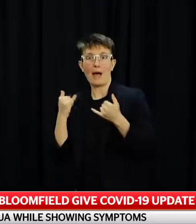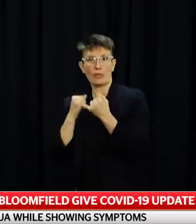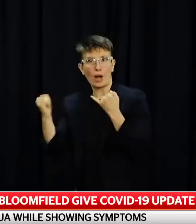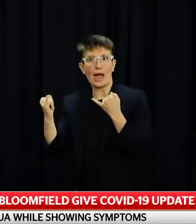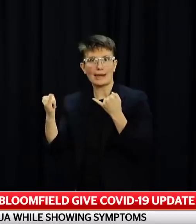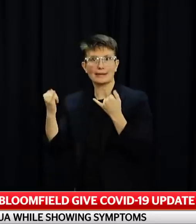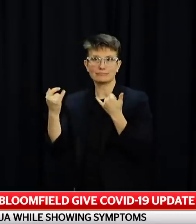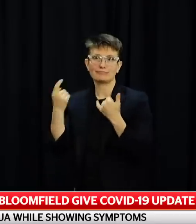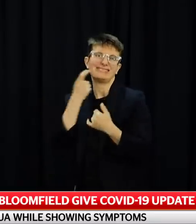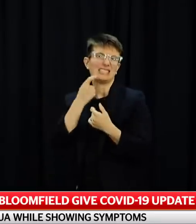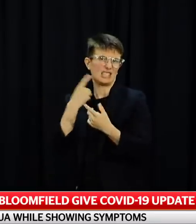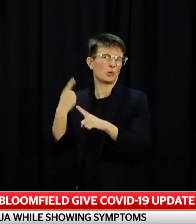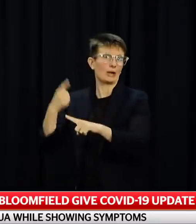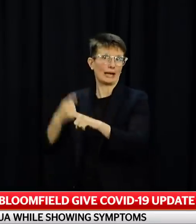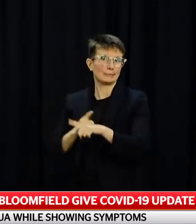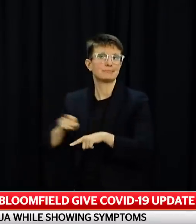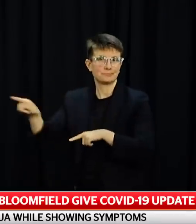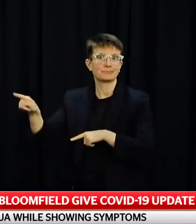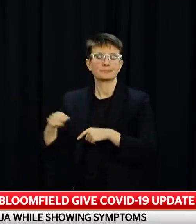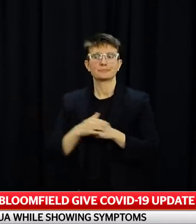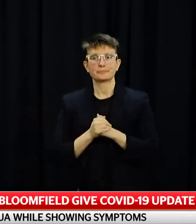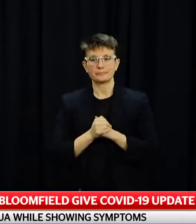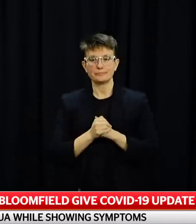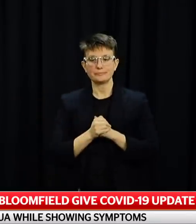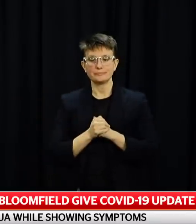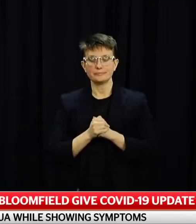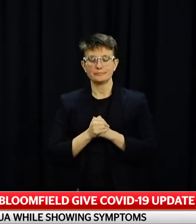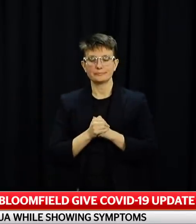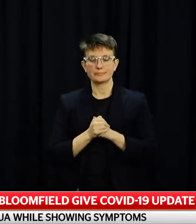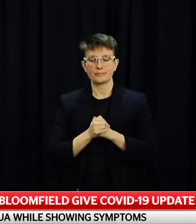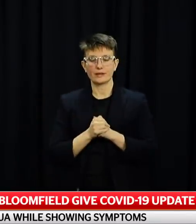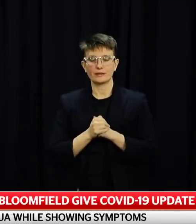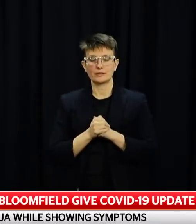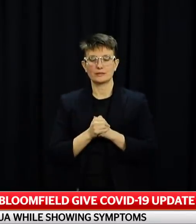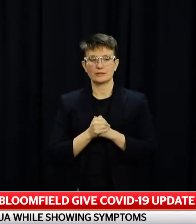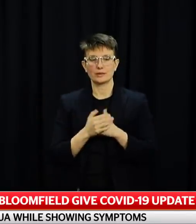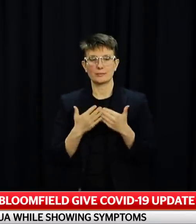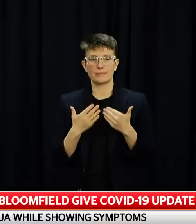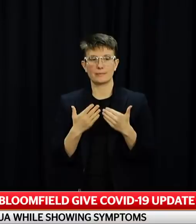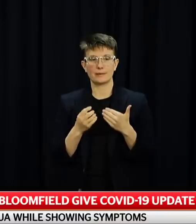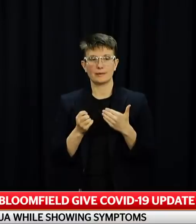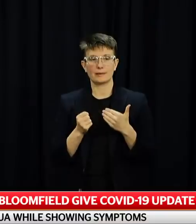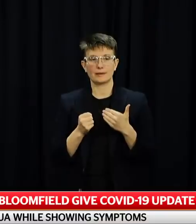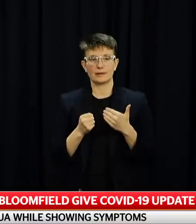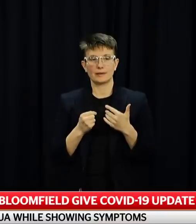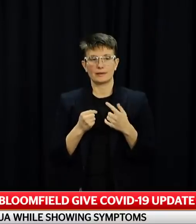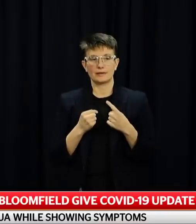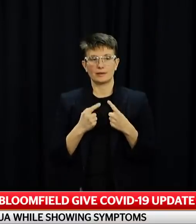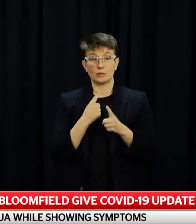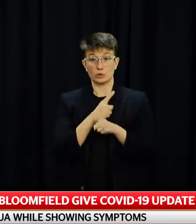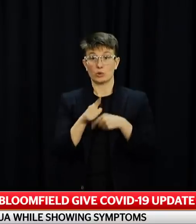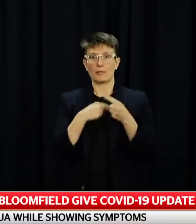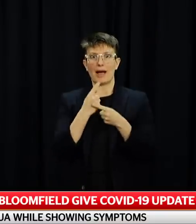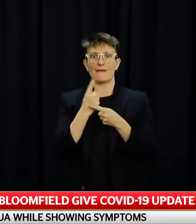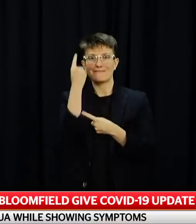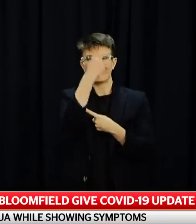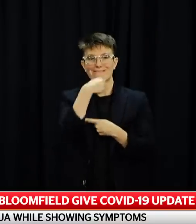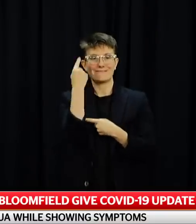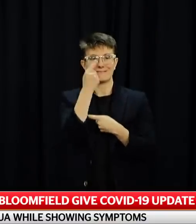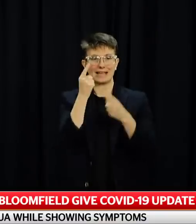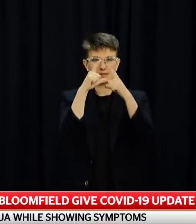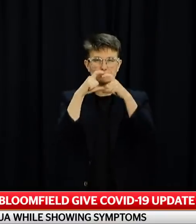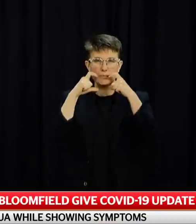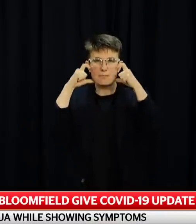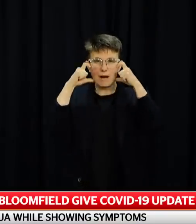issue of face coverings, just to share again our request of everyone around their use. You'll recall we